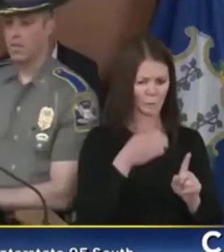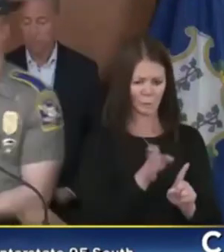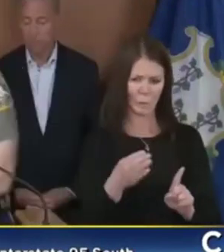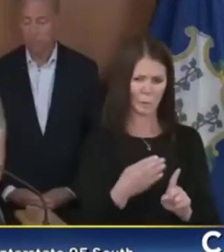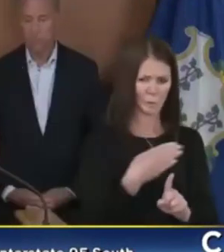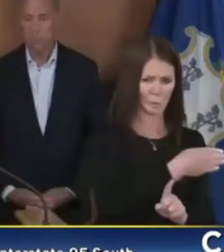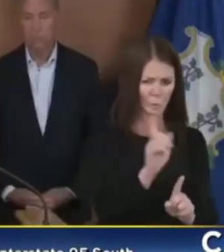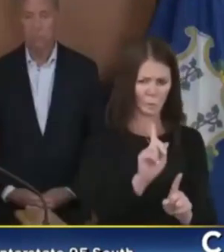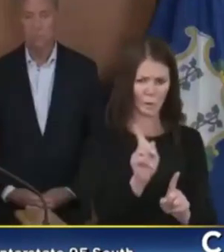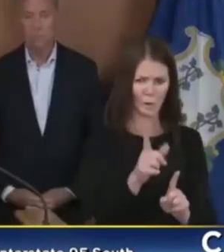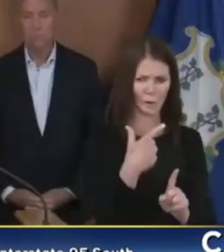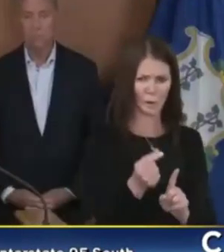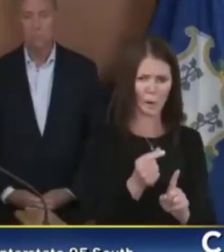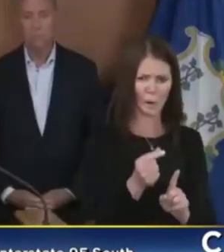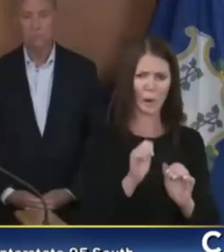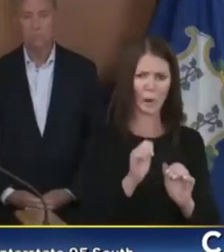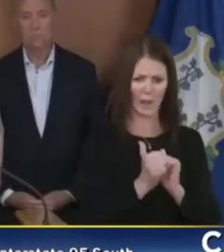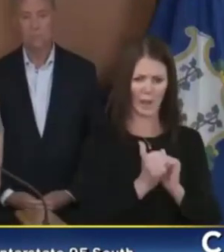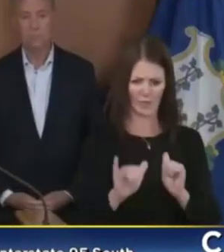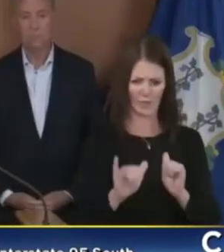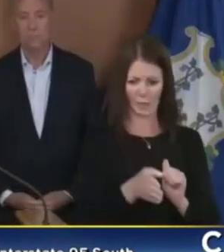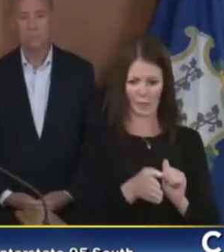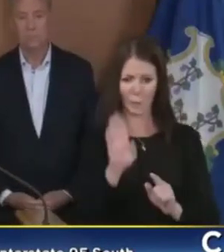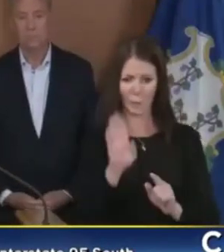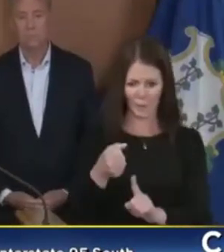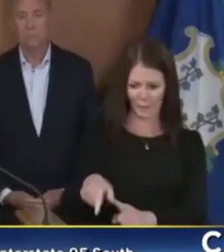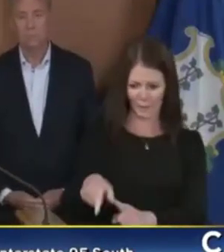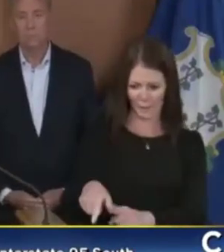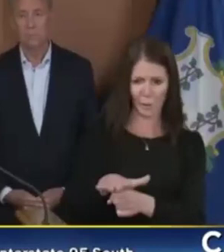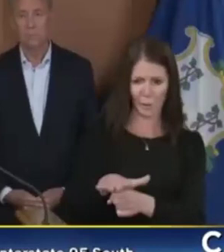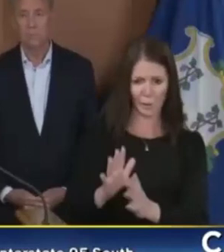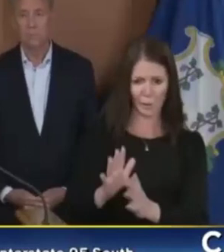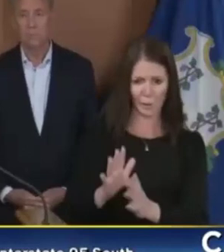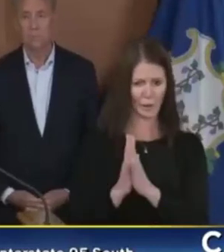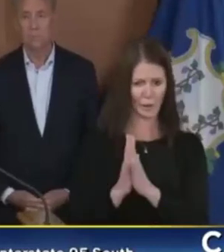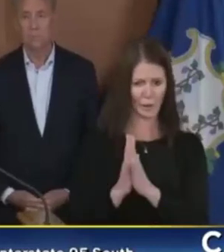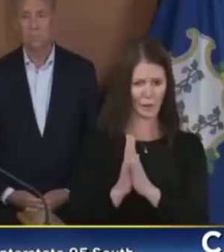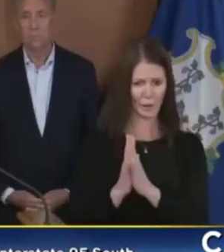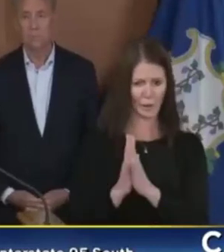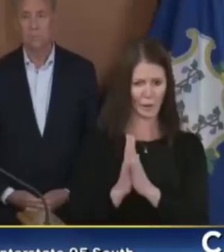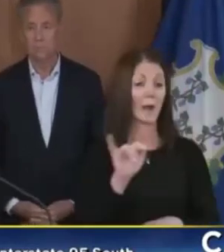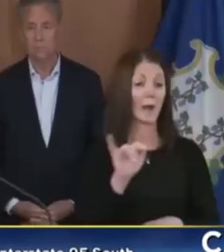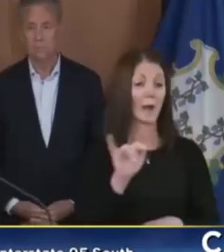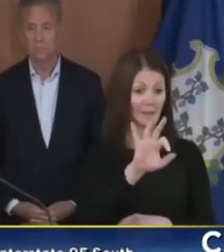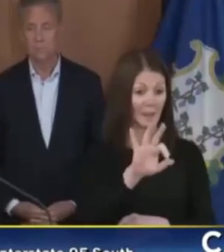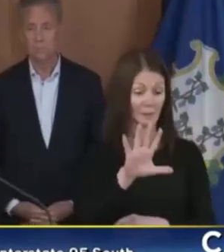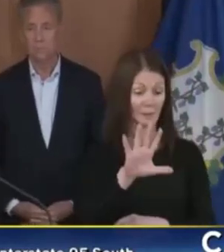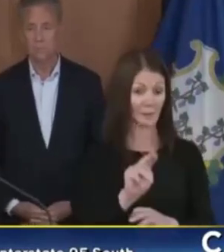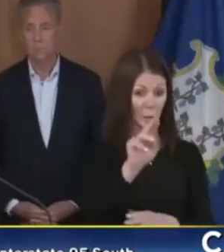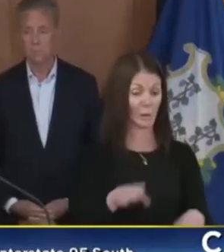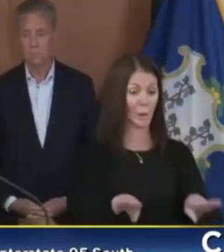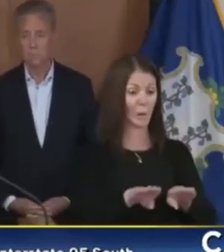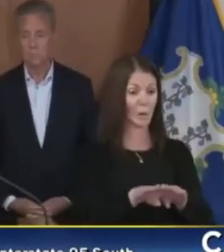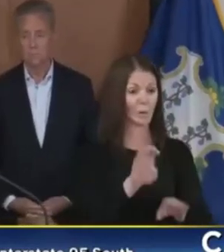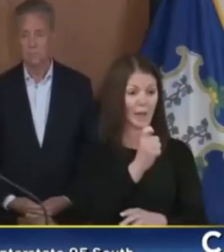and how could that impact potentially local traffic? Yeah, so I-95 northbound, it's closed at exit 14, so you'll